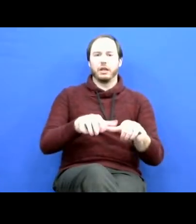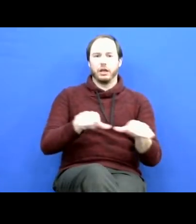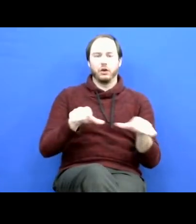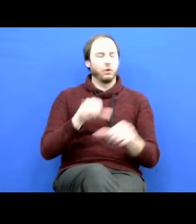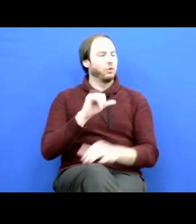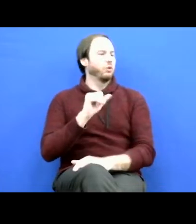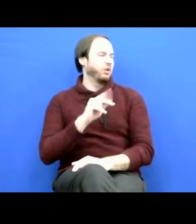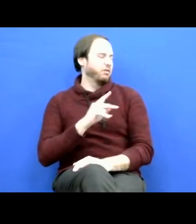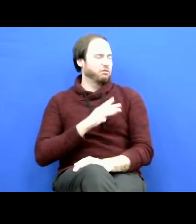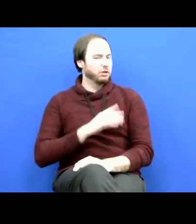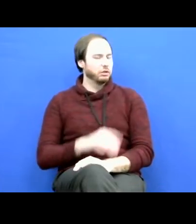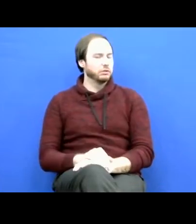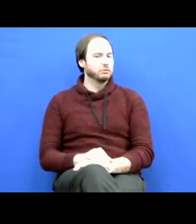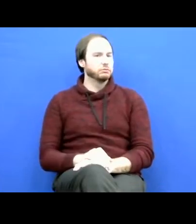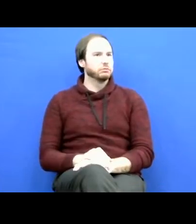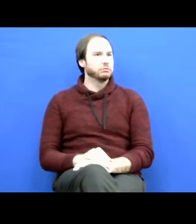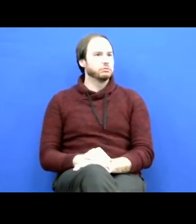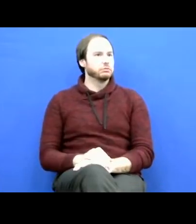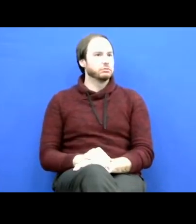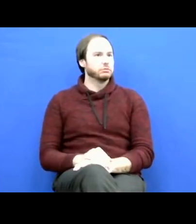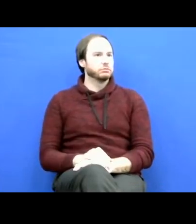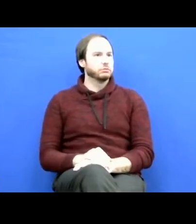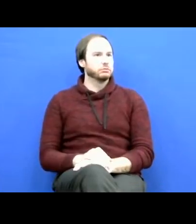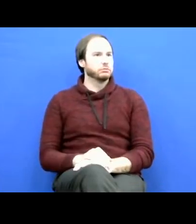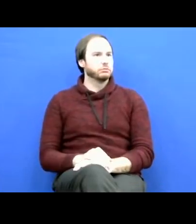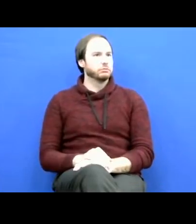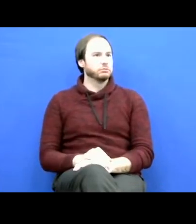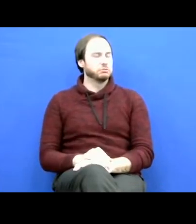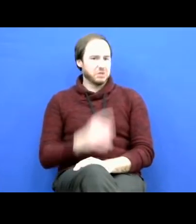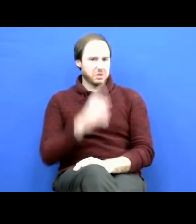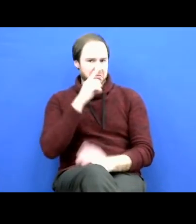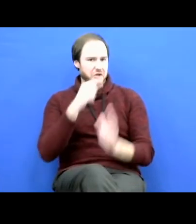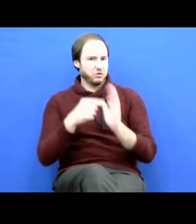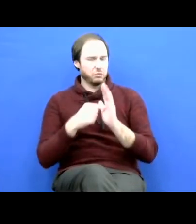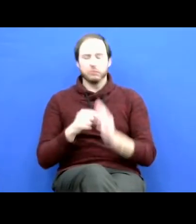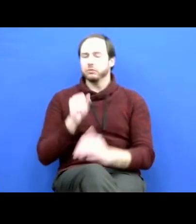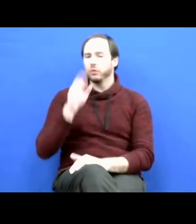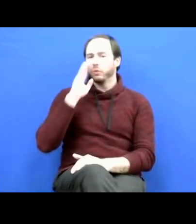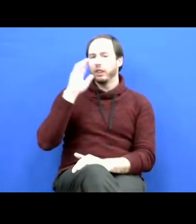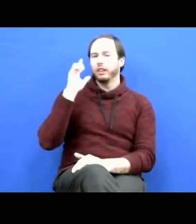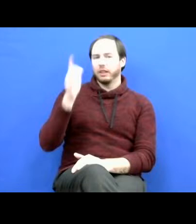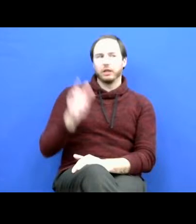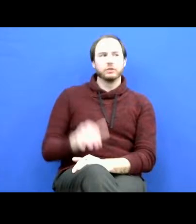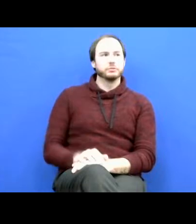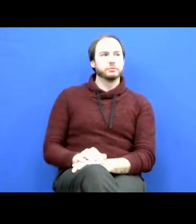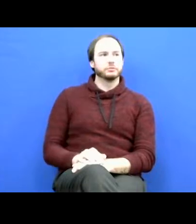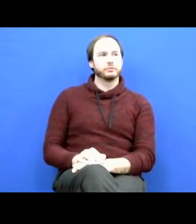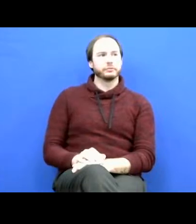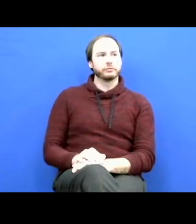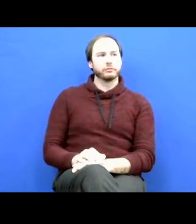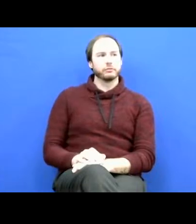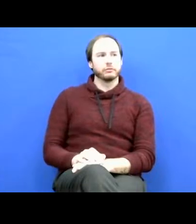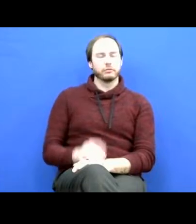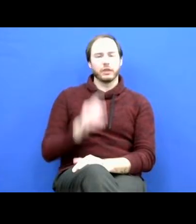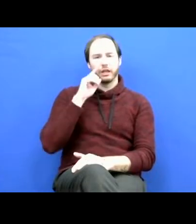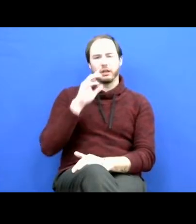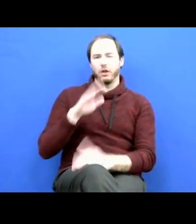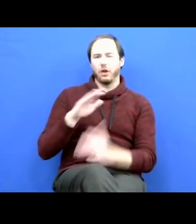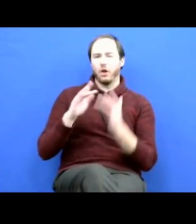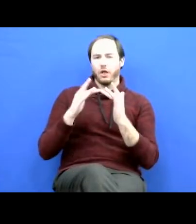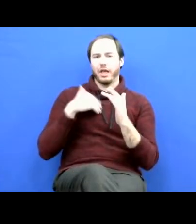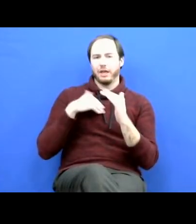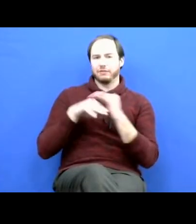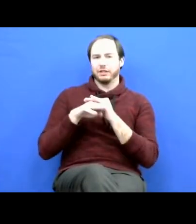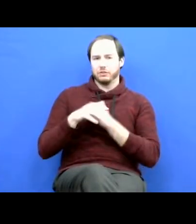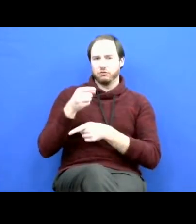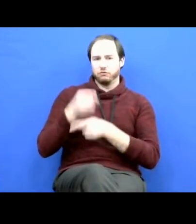the project. All right. Well, if you can show us. Yeah, absolutely. I think it's accessible online to the public,